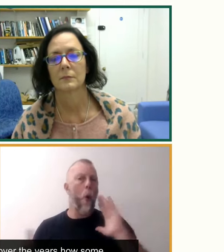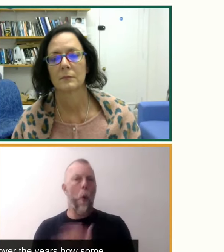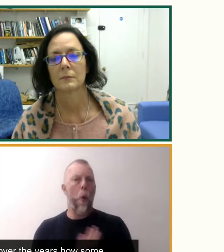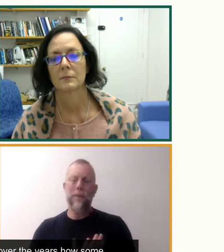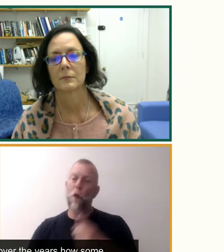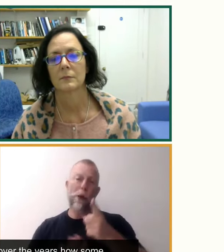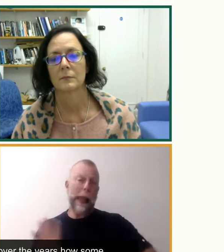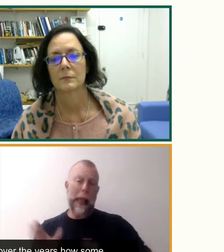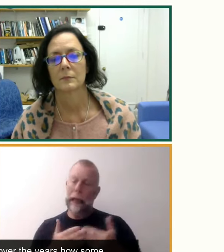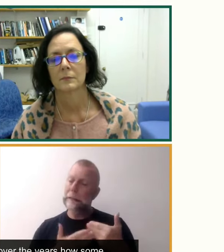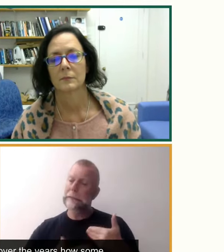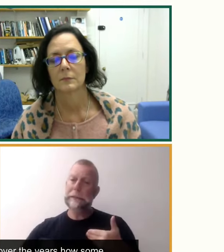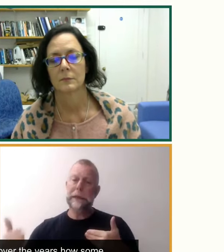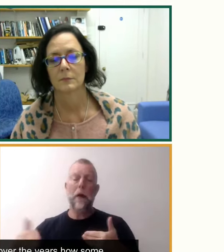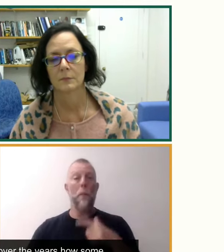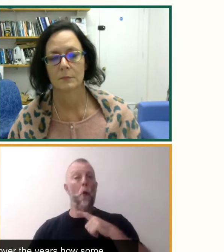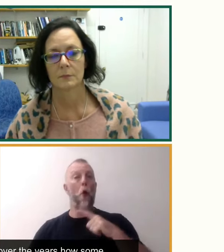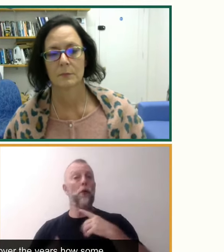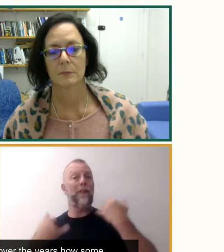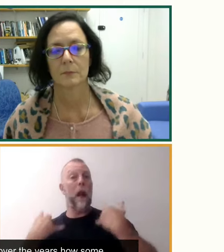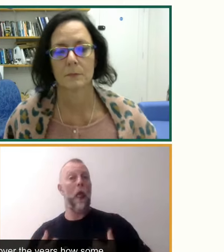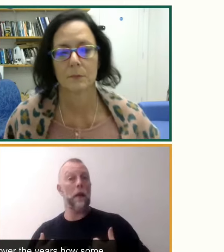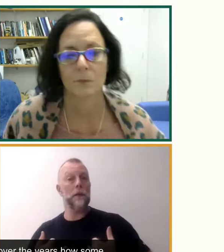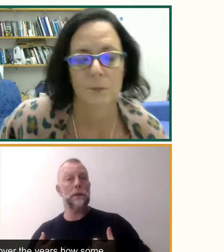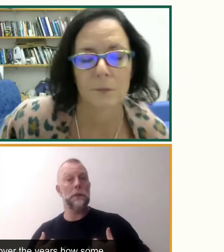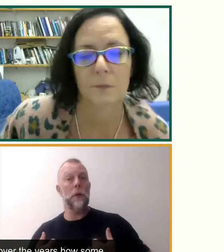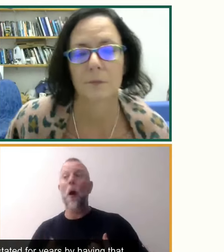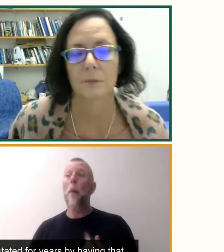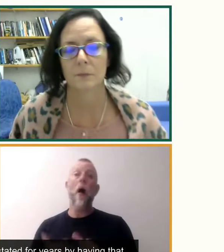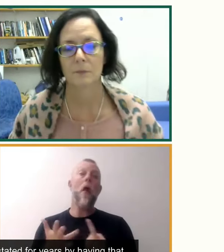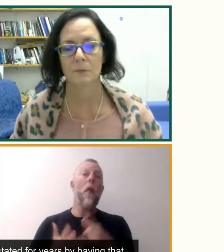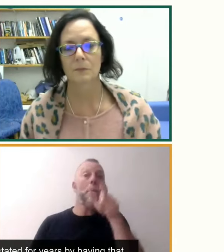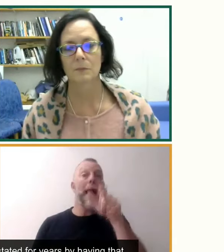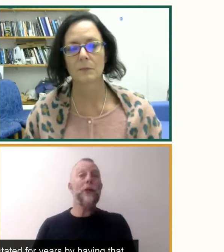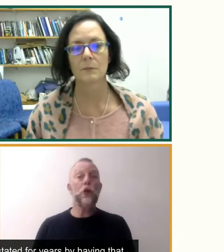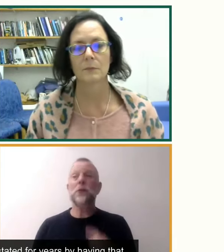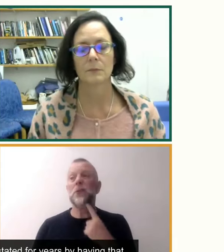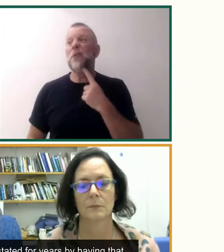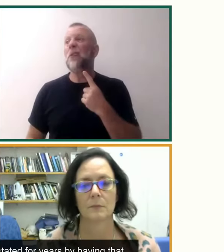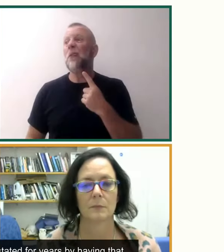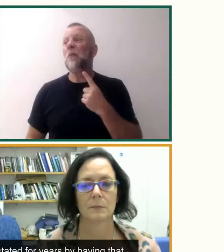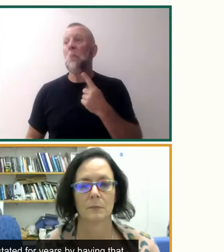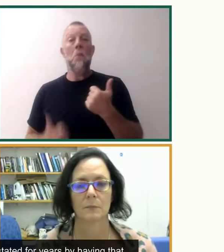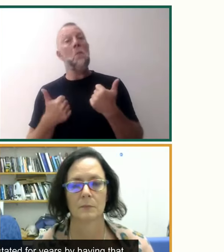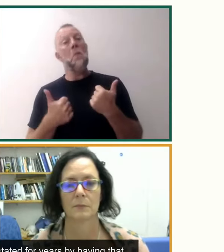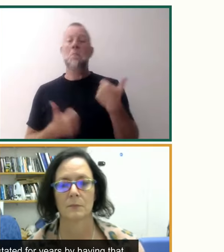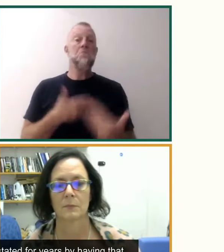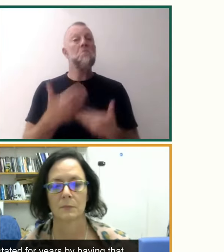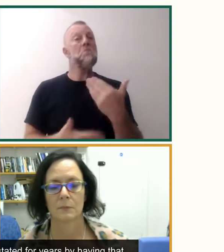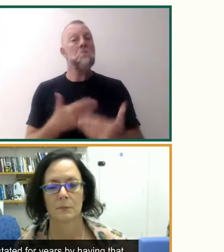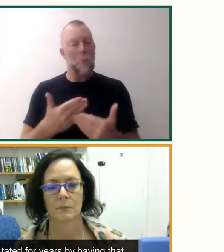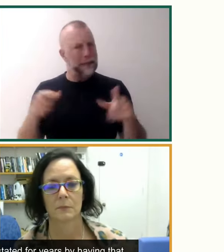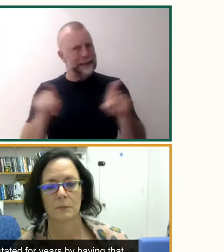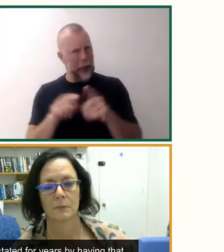years by something that another patient might find quite trivial. And other